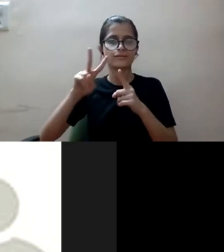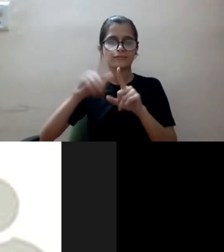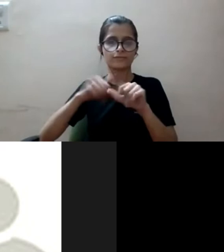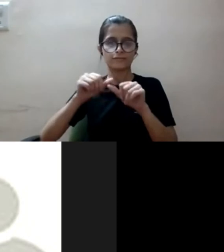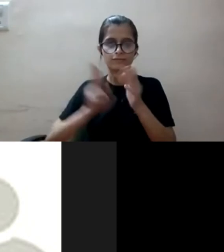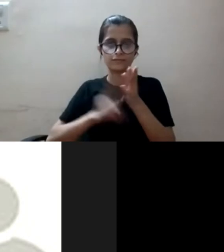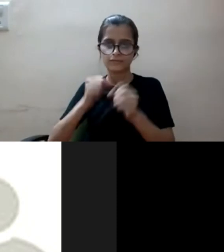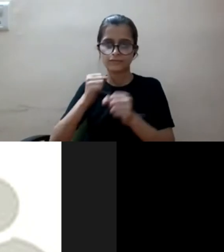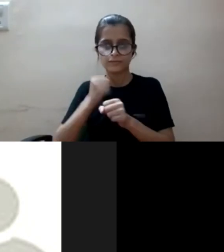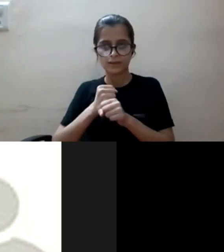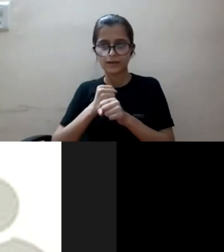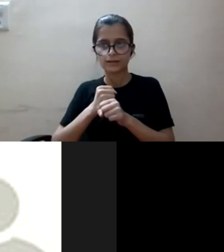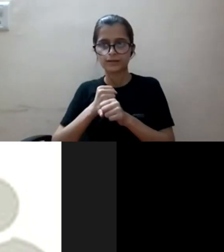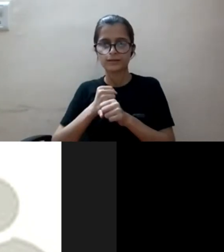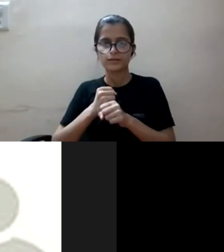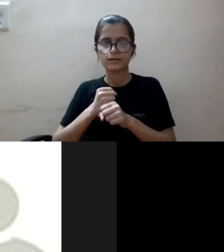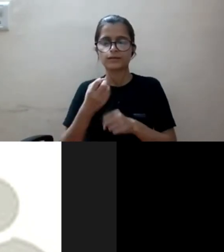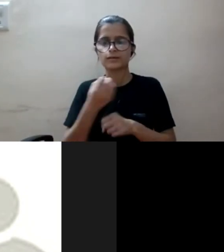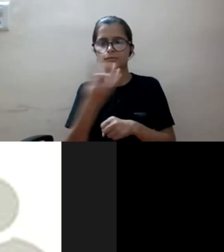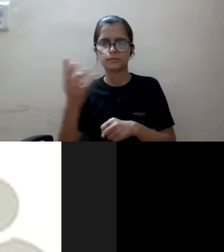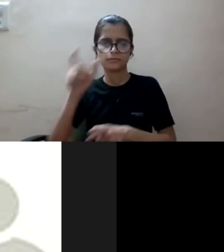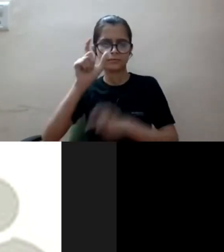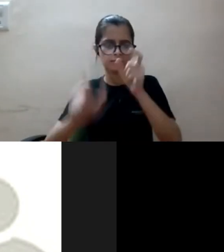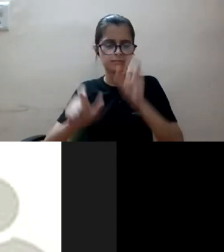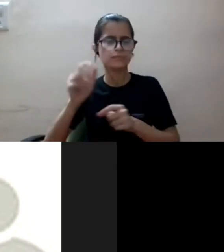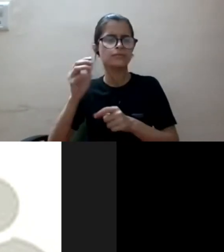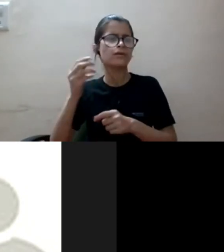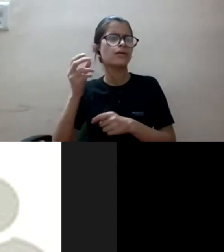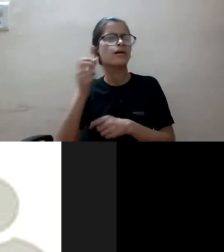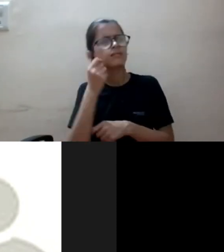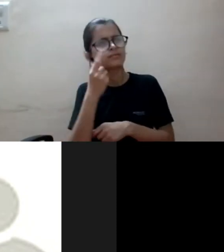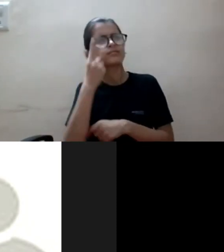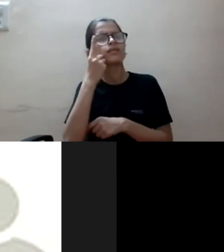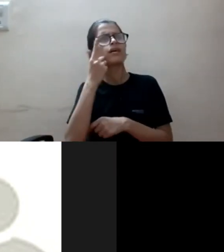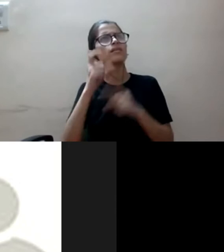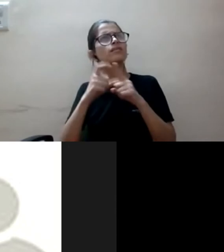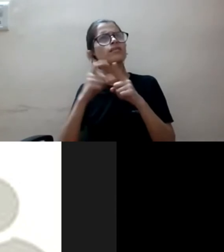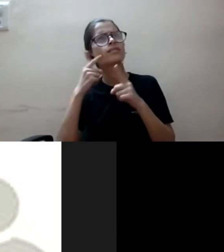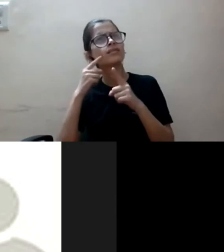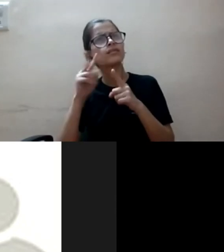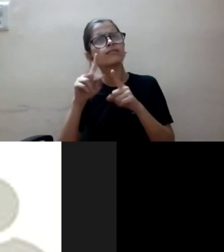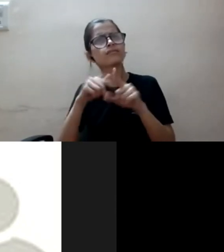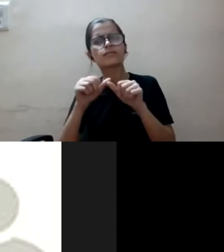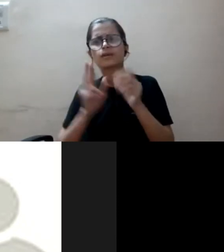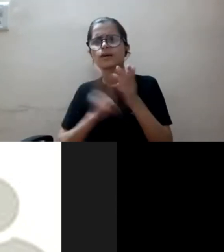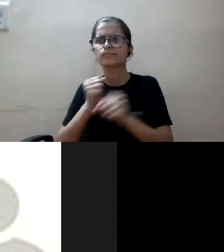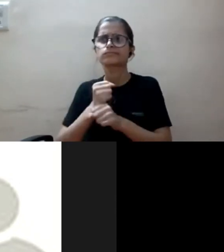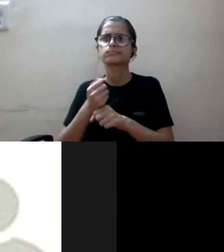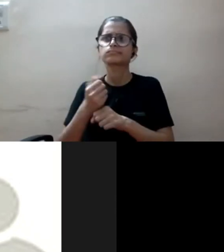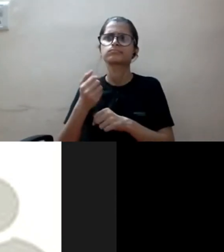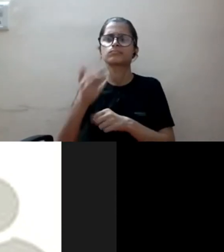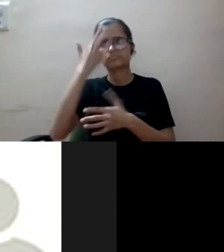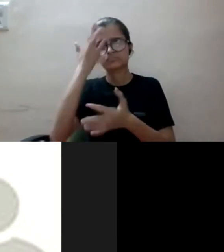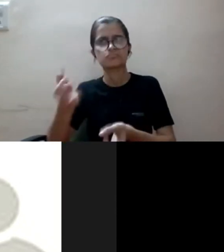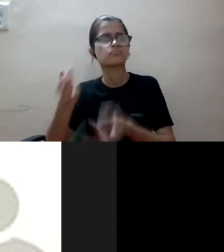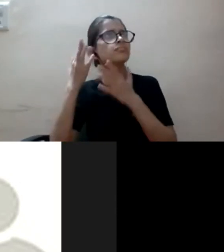as many of us would understand, divya means extraordinary, godly,